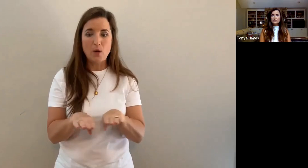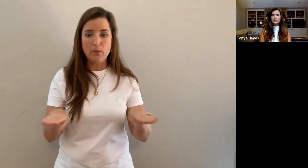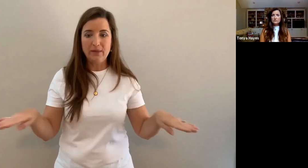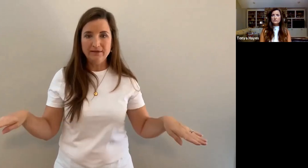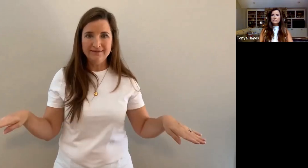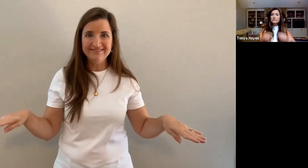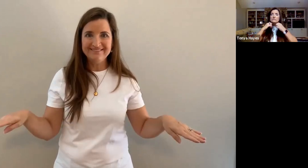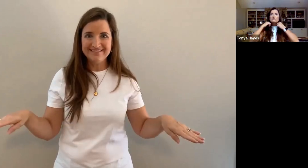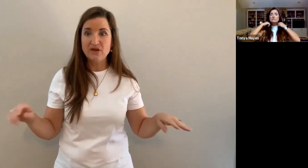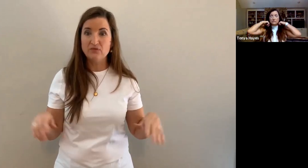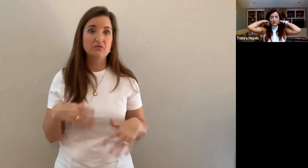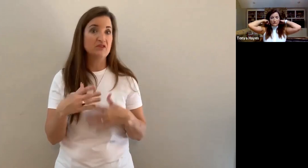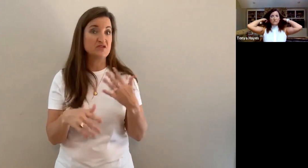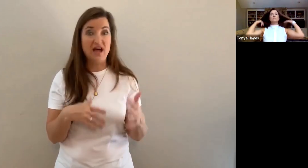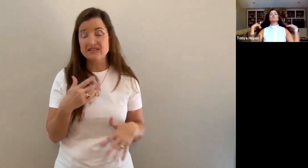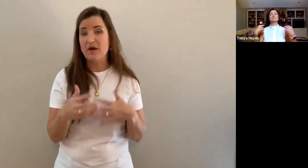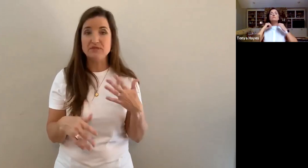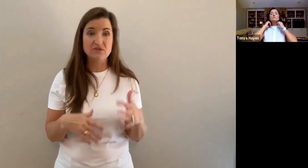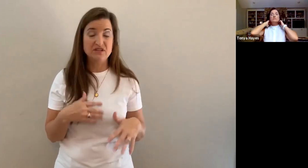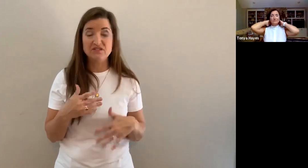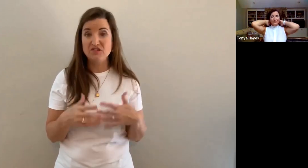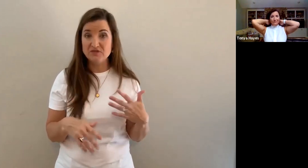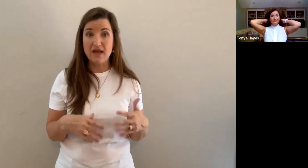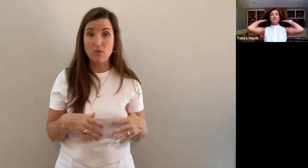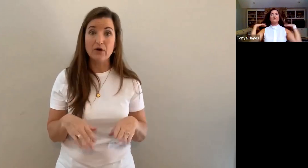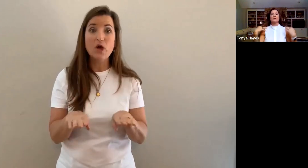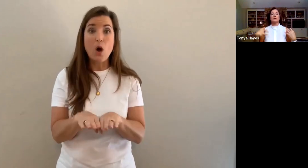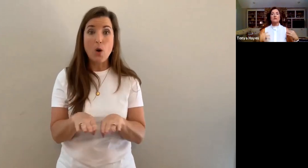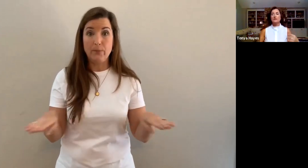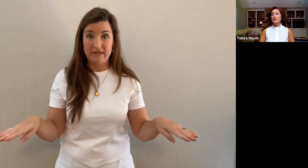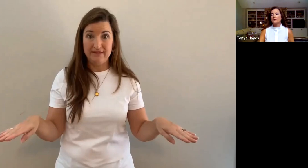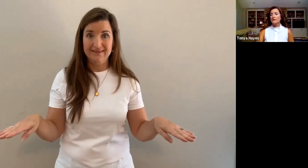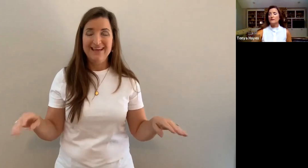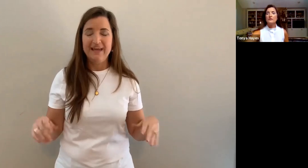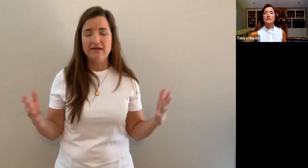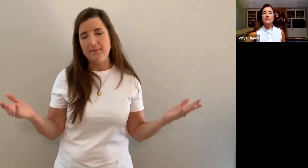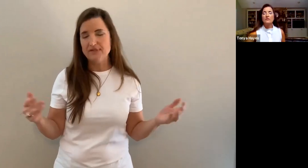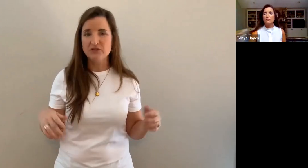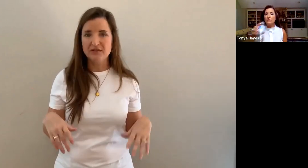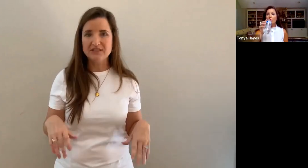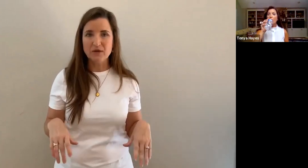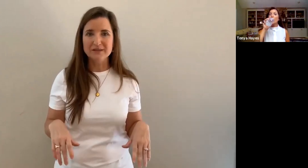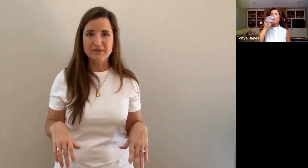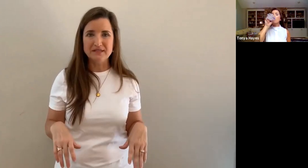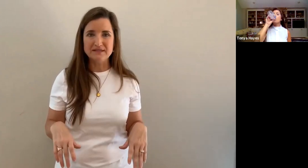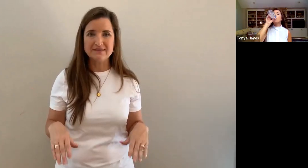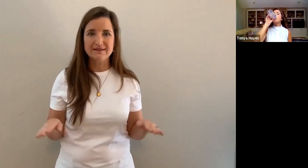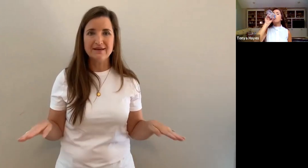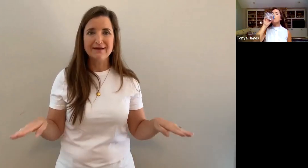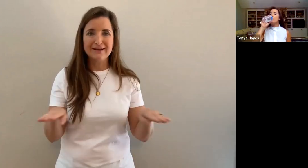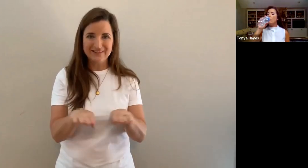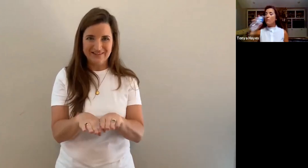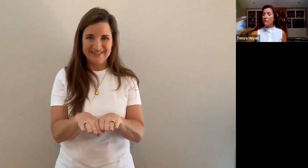ago, open. So there's lots of opportunities to use that word, open. And I bet you can guess what close